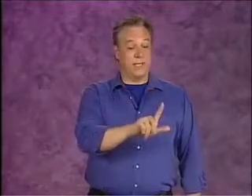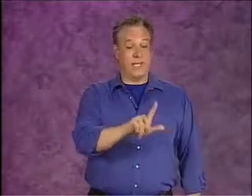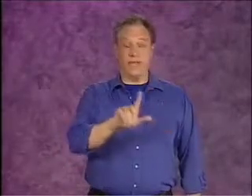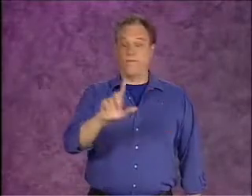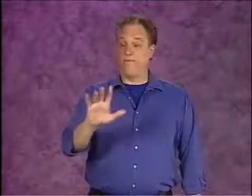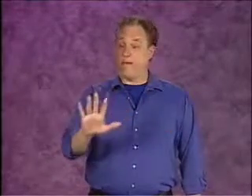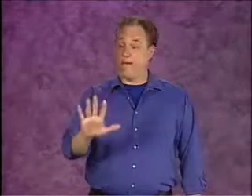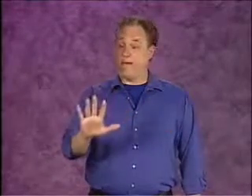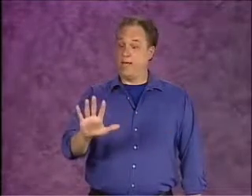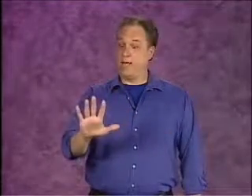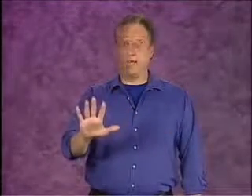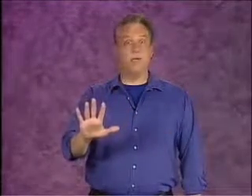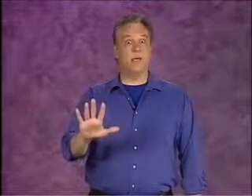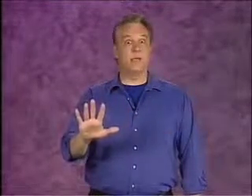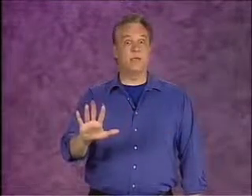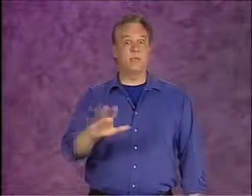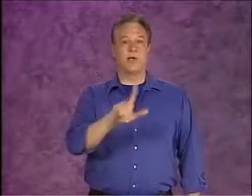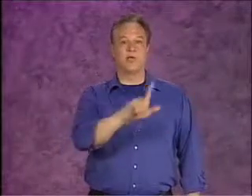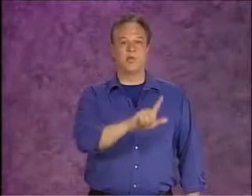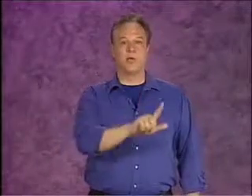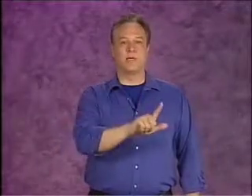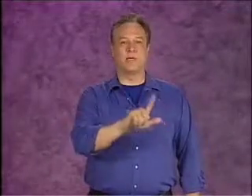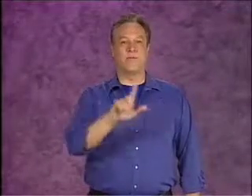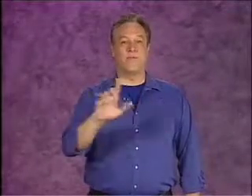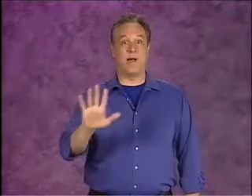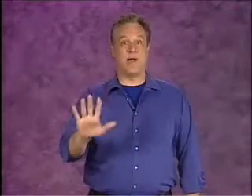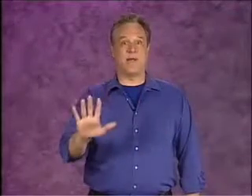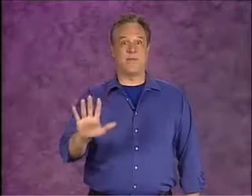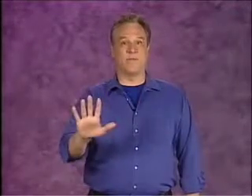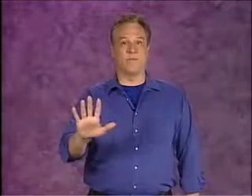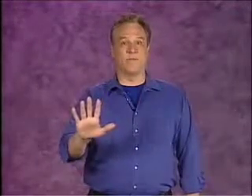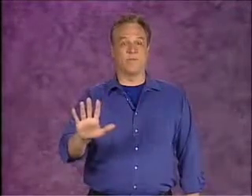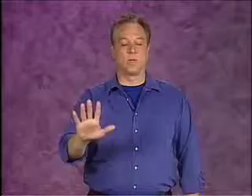20 and 5 is 25.